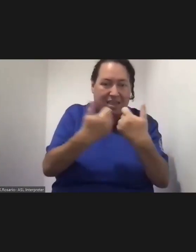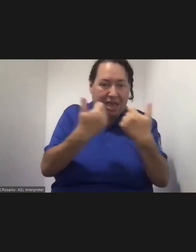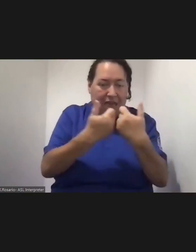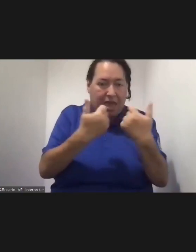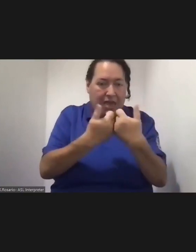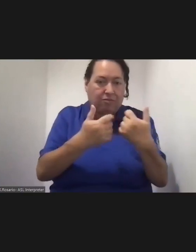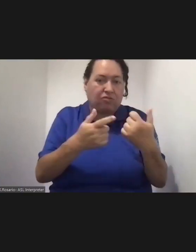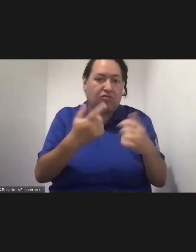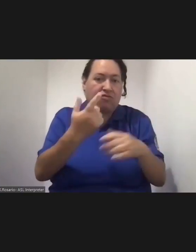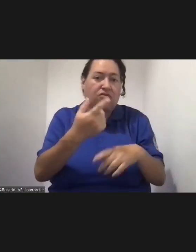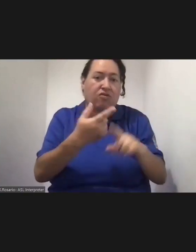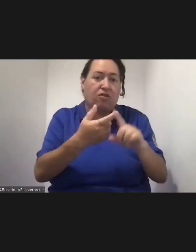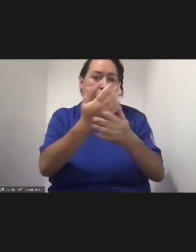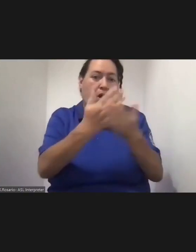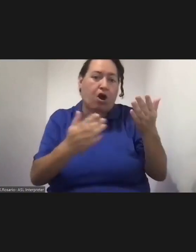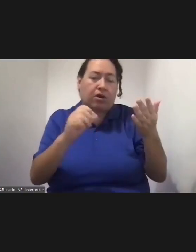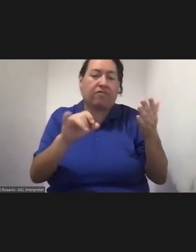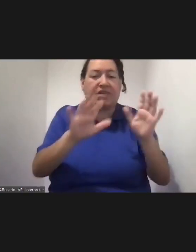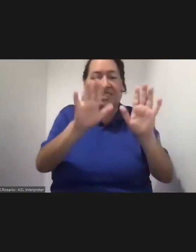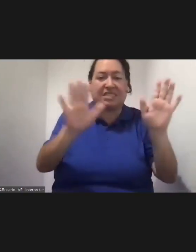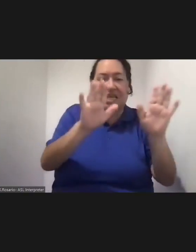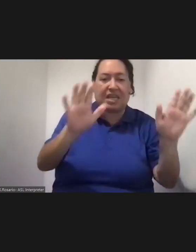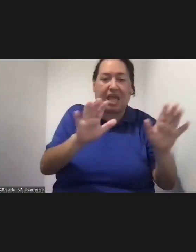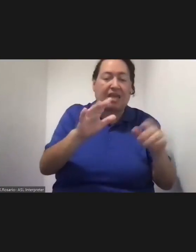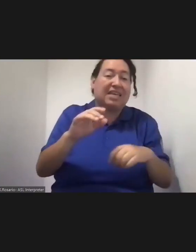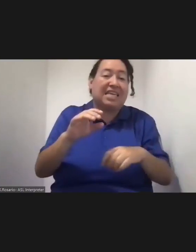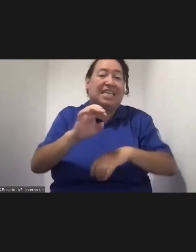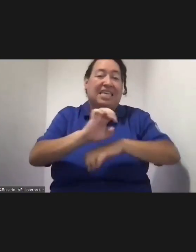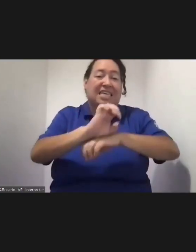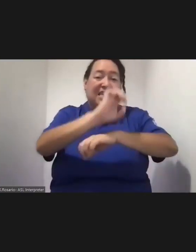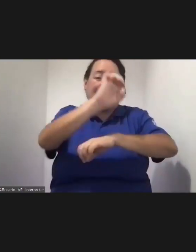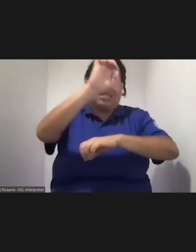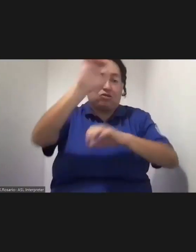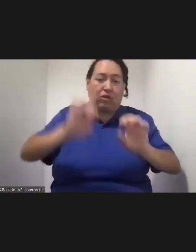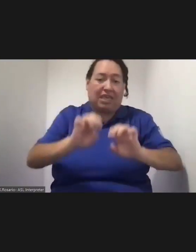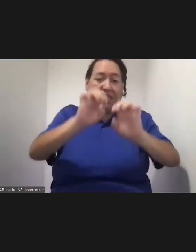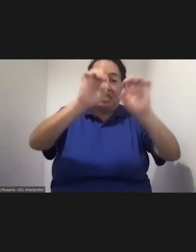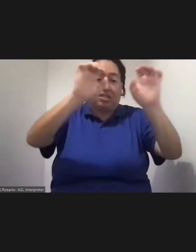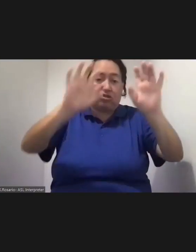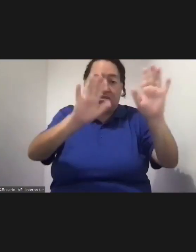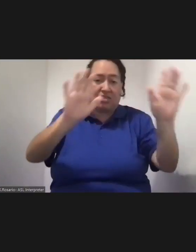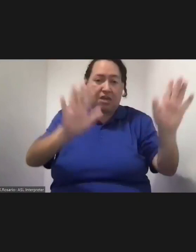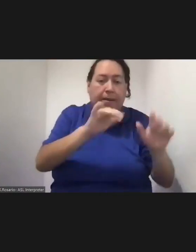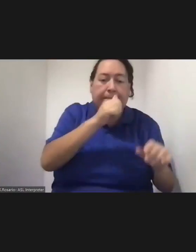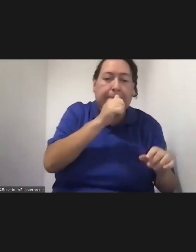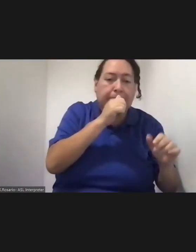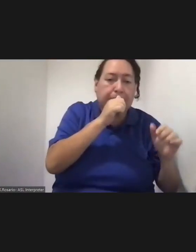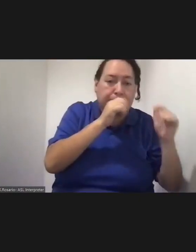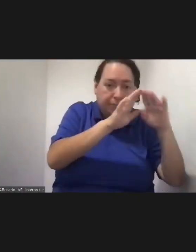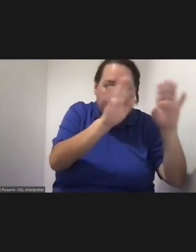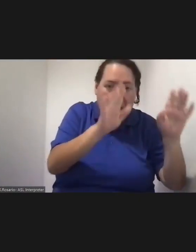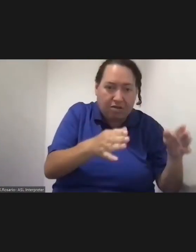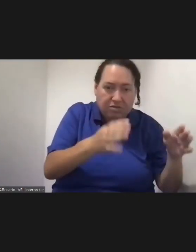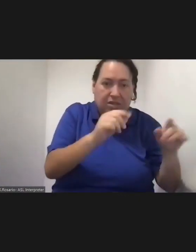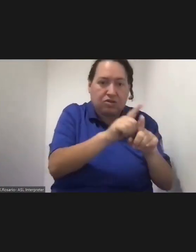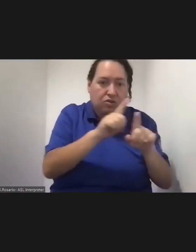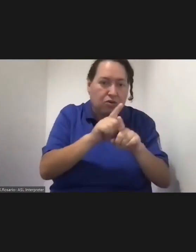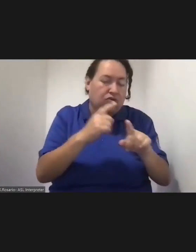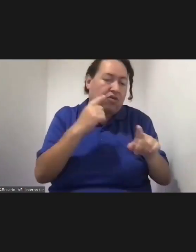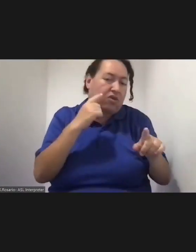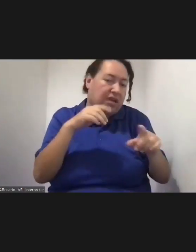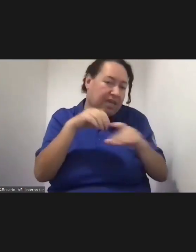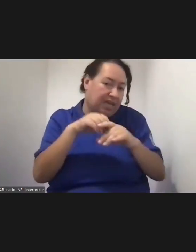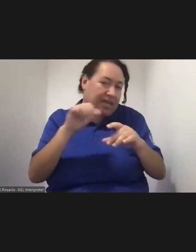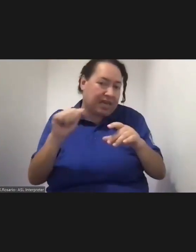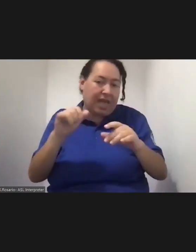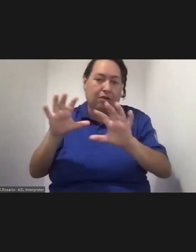Sunday gathering on Easter Sunday at a private residence, and then patronizing A-Class Lounge in Upper